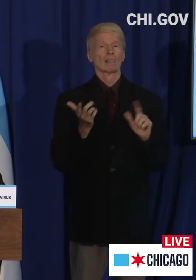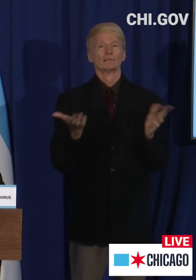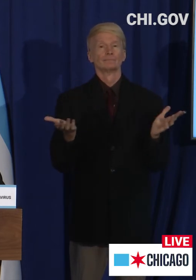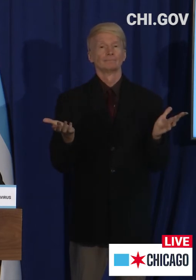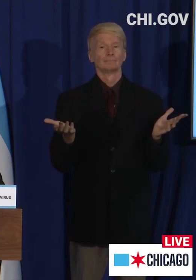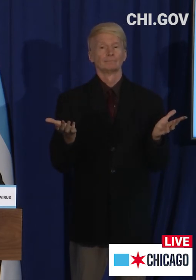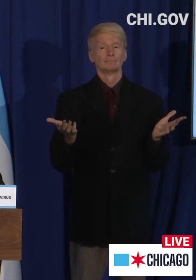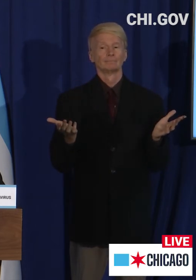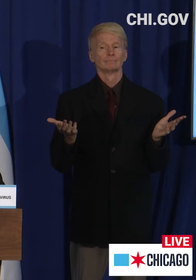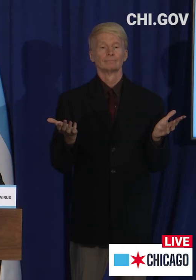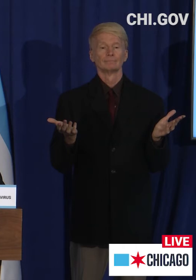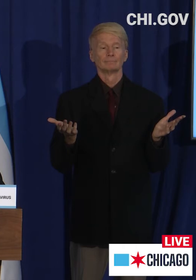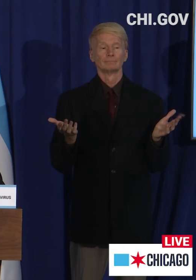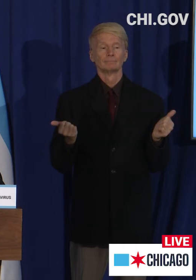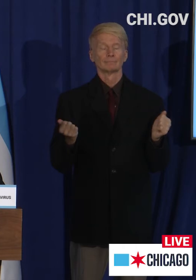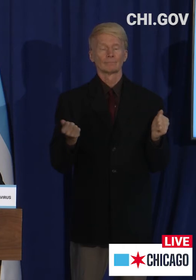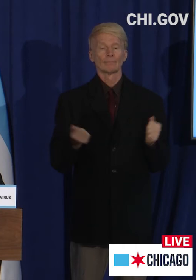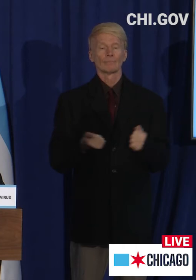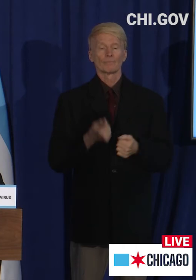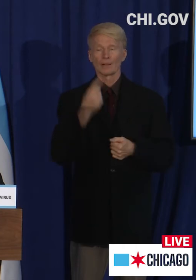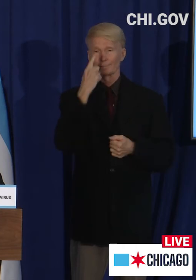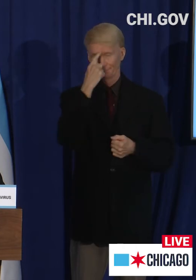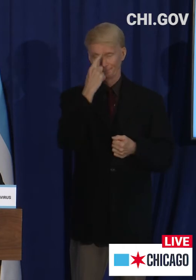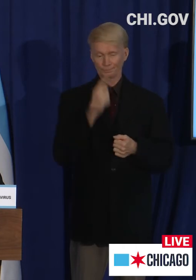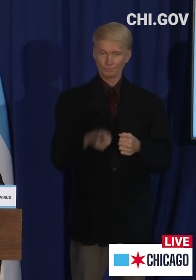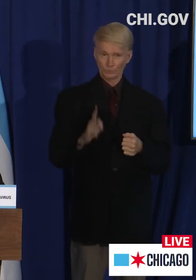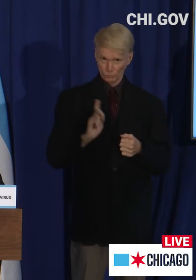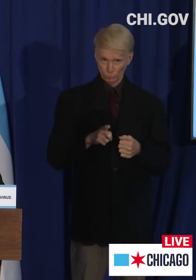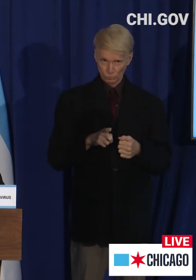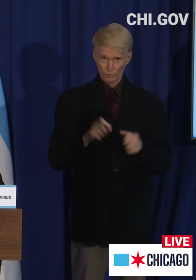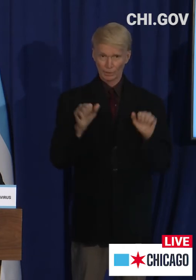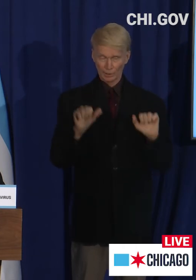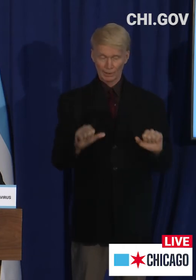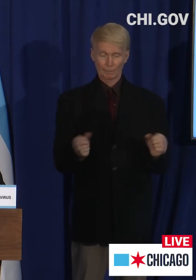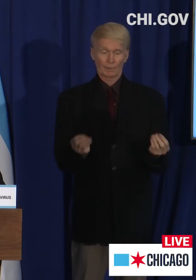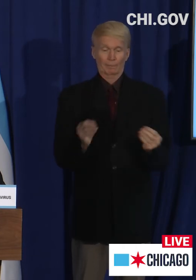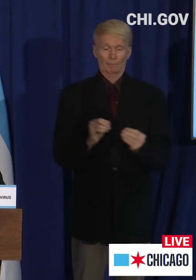we can be serious about COVID